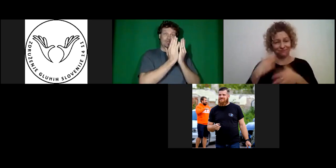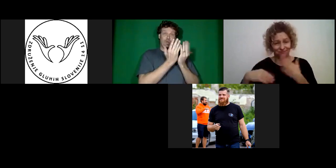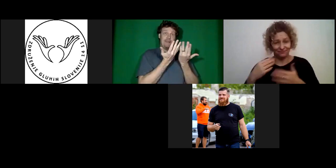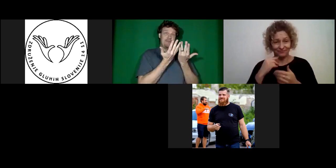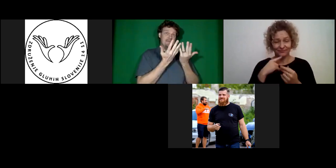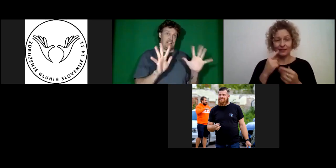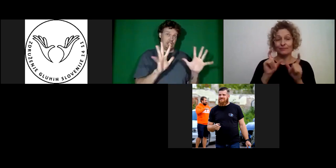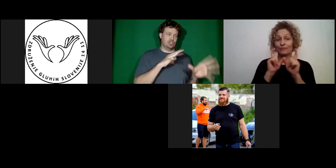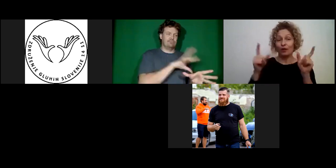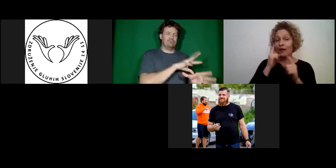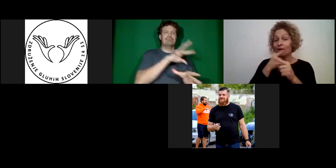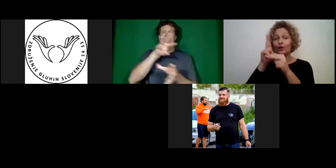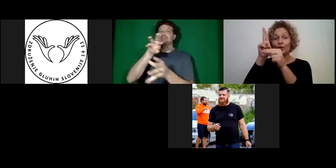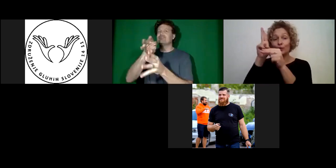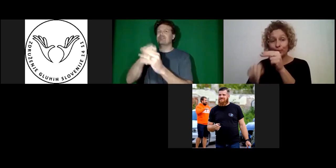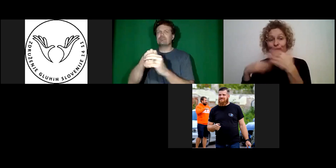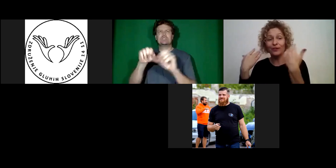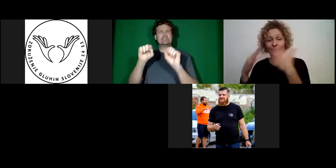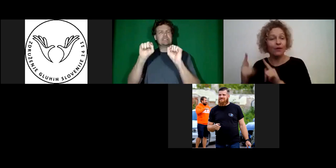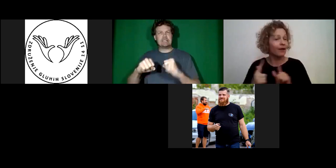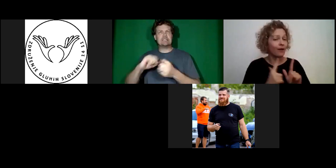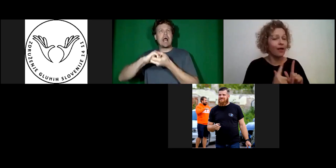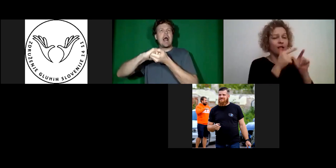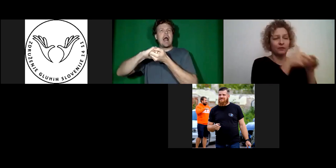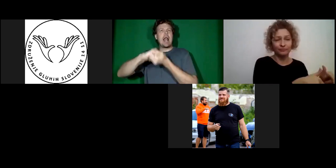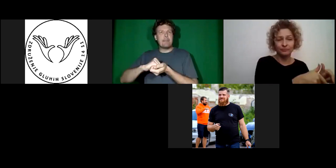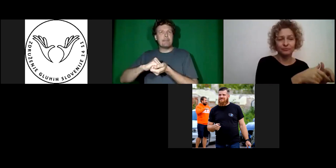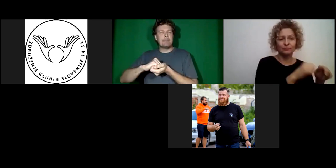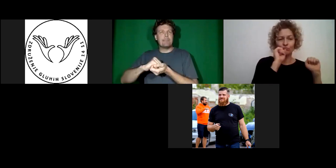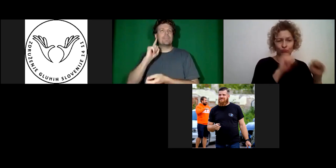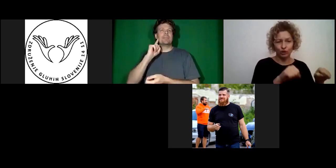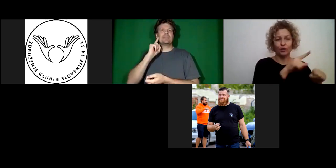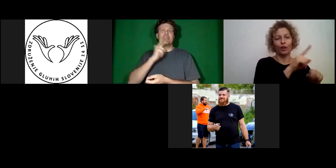play in a hearing professional team. I left school